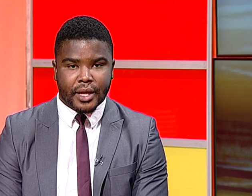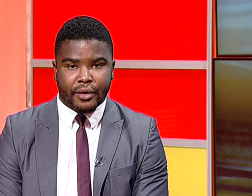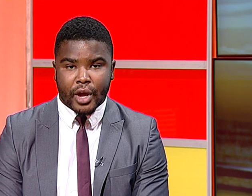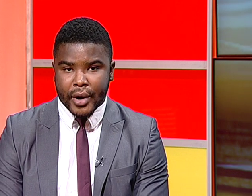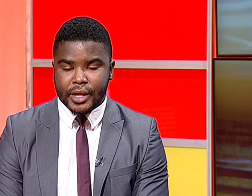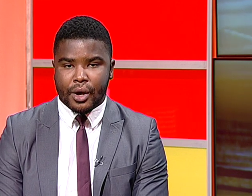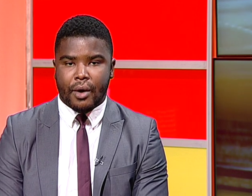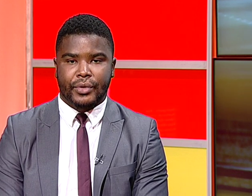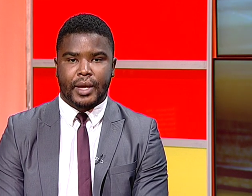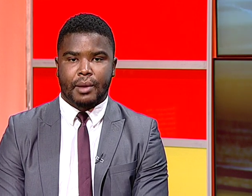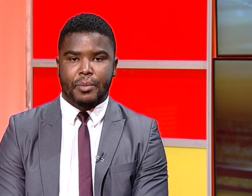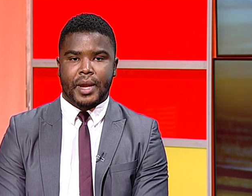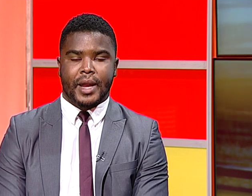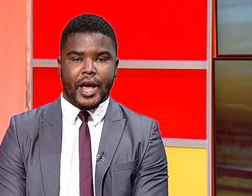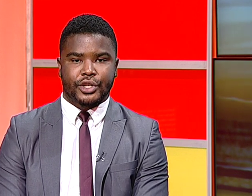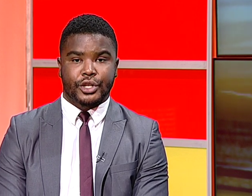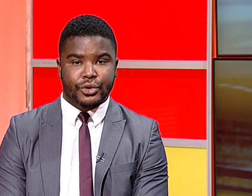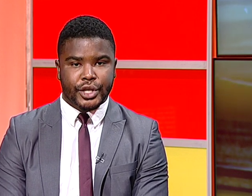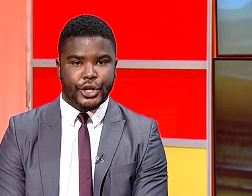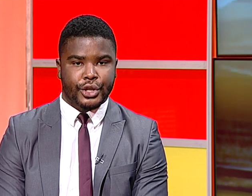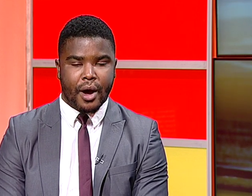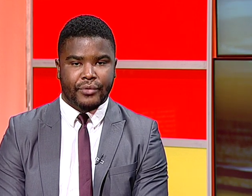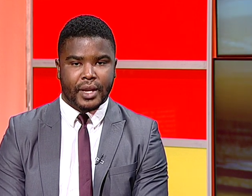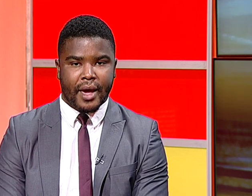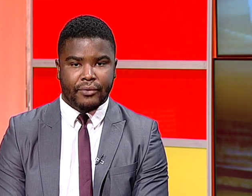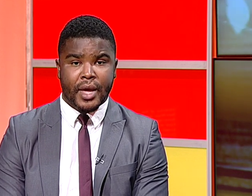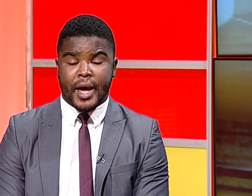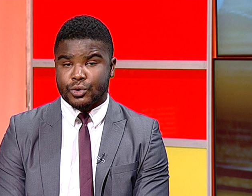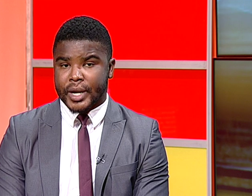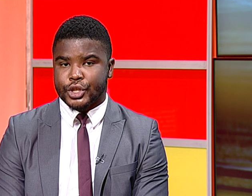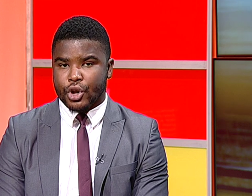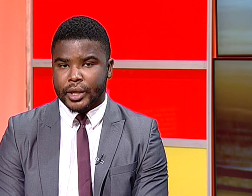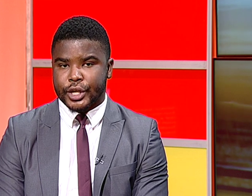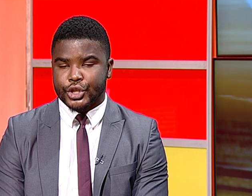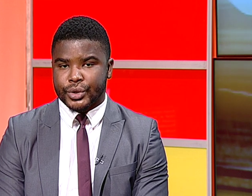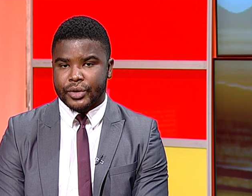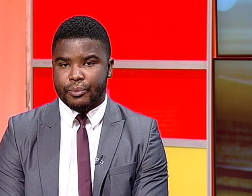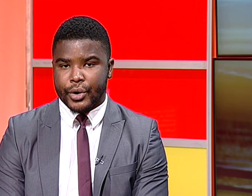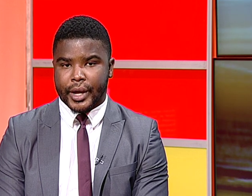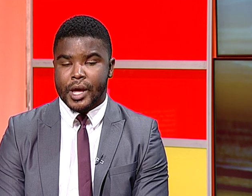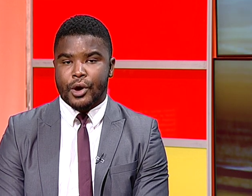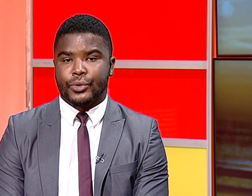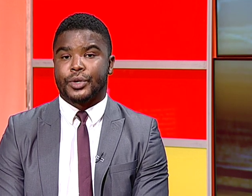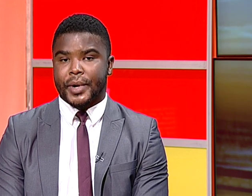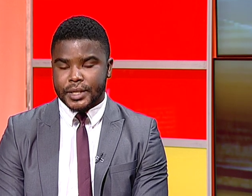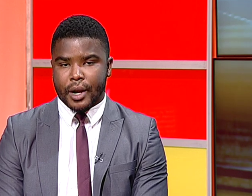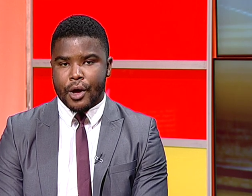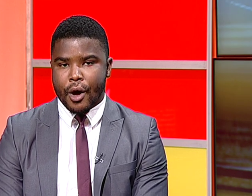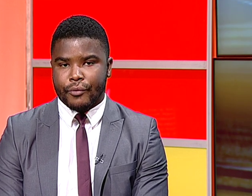Executive Director of the Namibian National Association of the Deaf, as well as Dr. Joseph Murray, who is the President of the